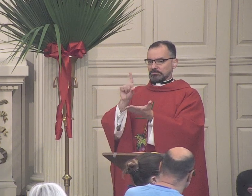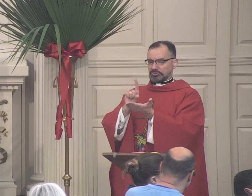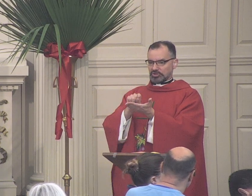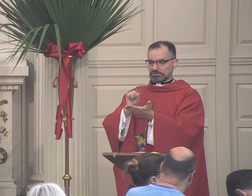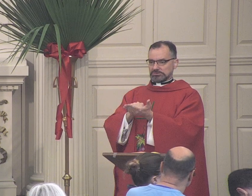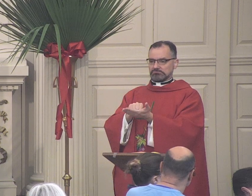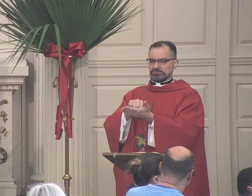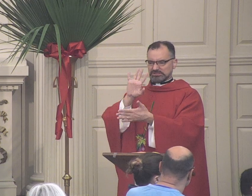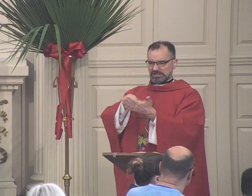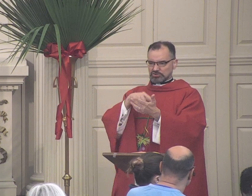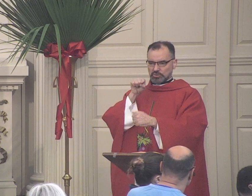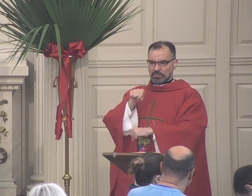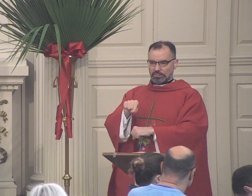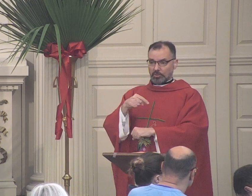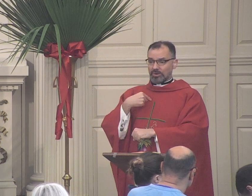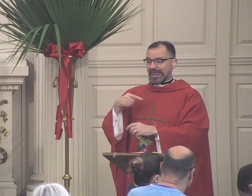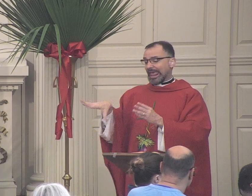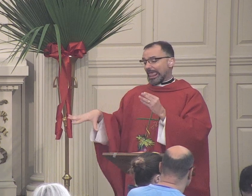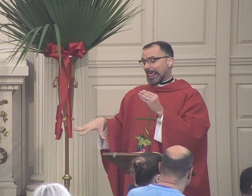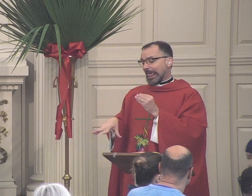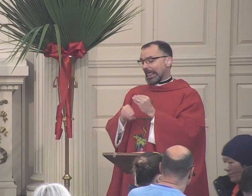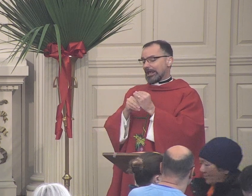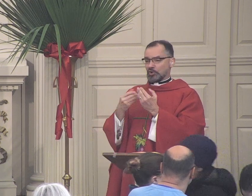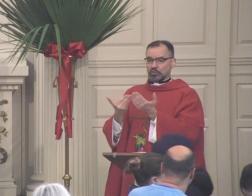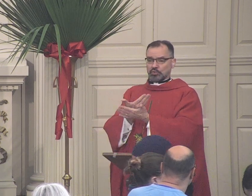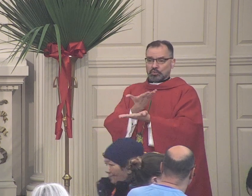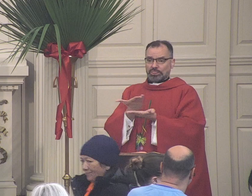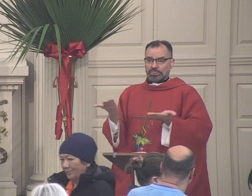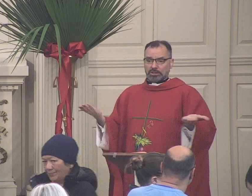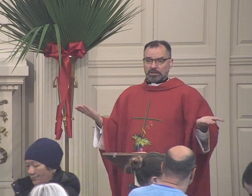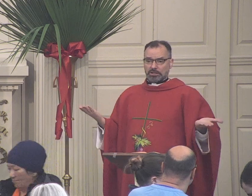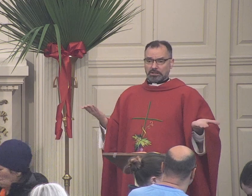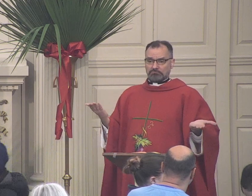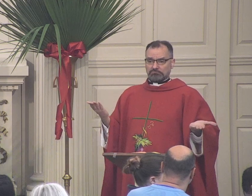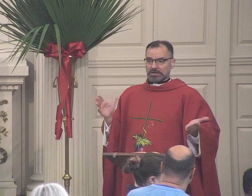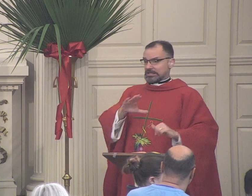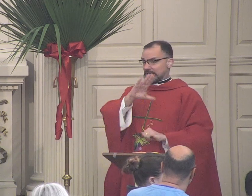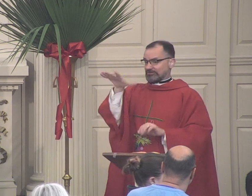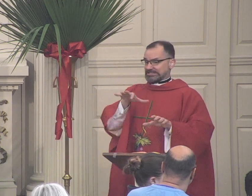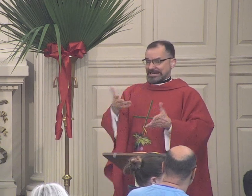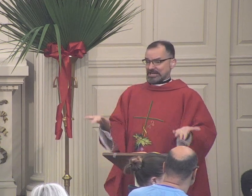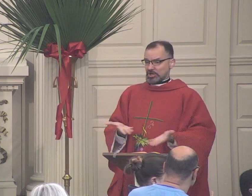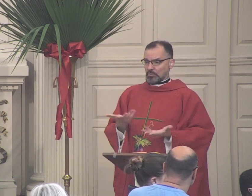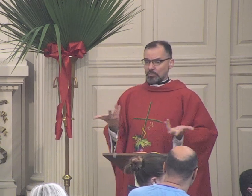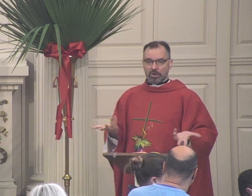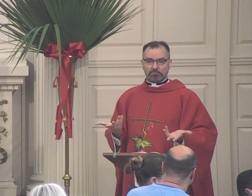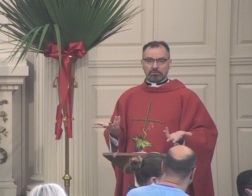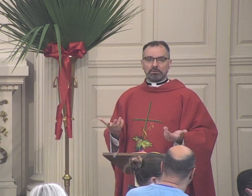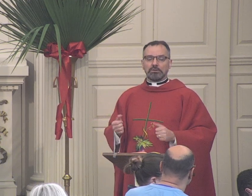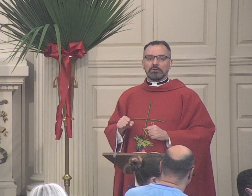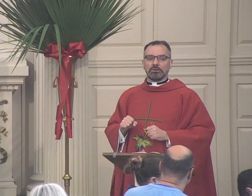of the bulletin. So be sure to grab one, and you'll have the entire schedule for Holy Week there.